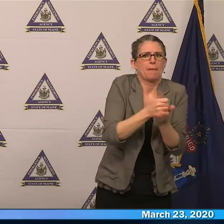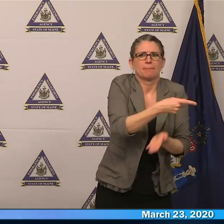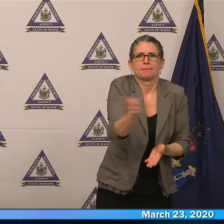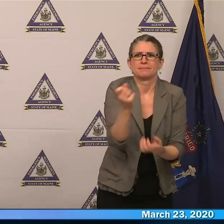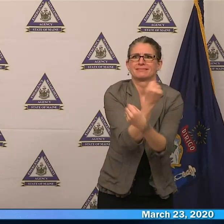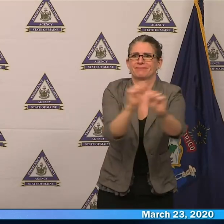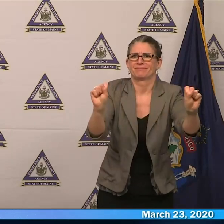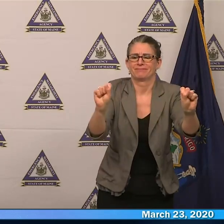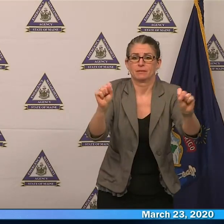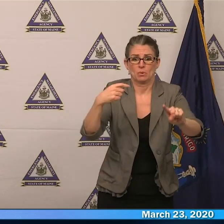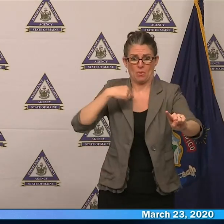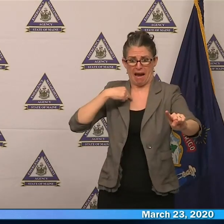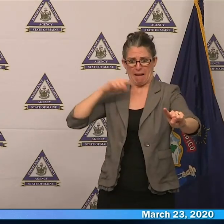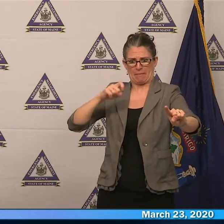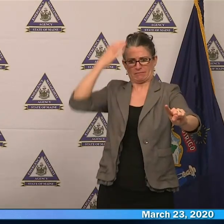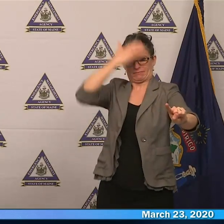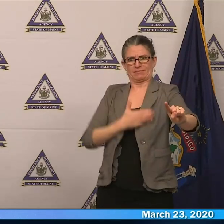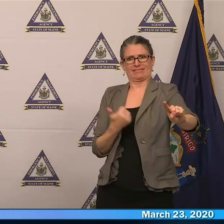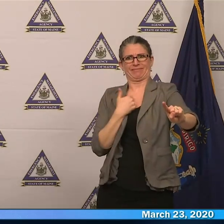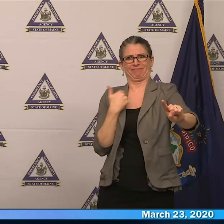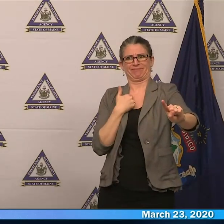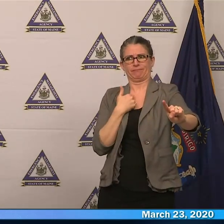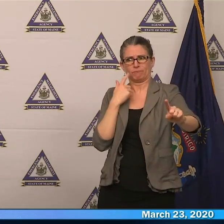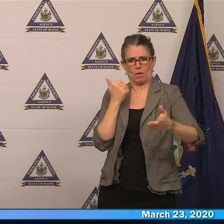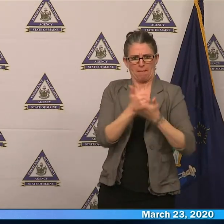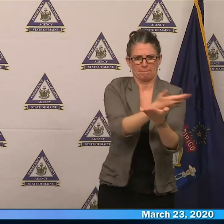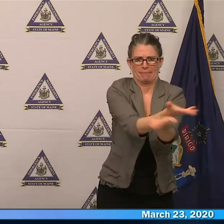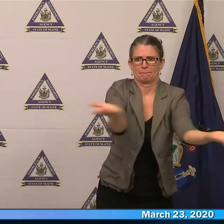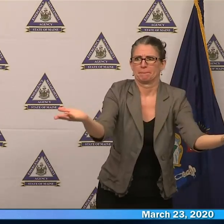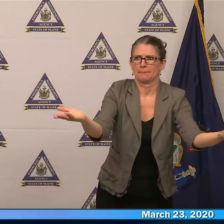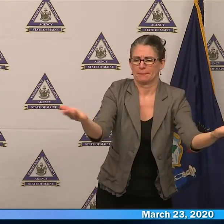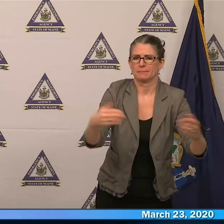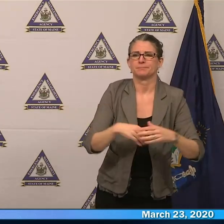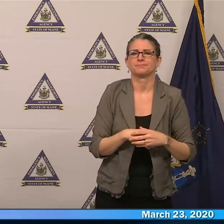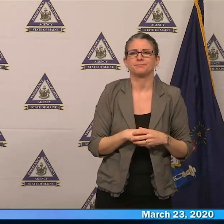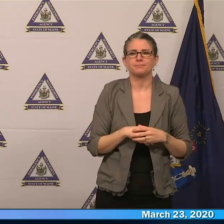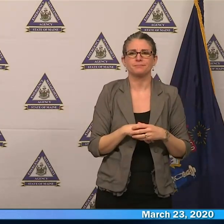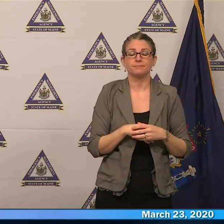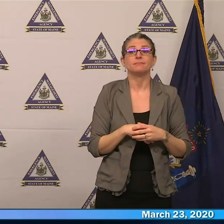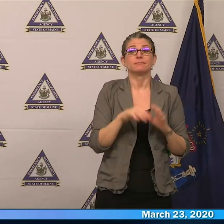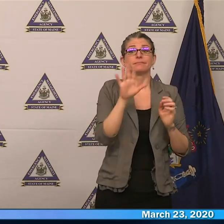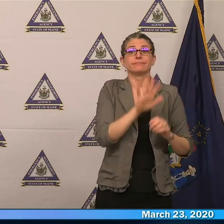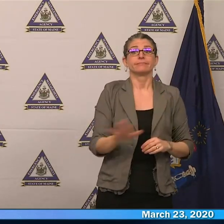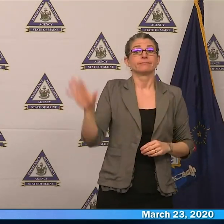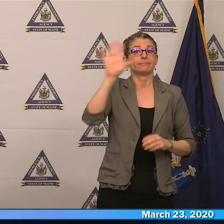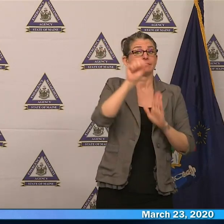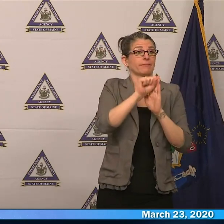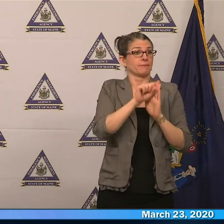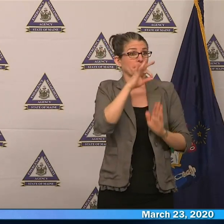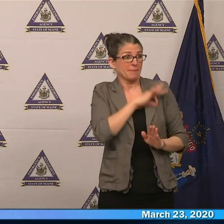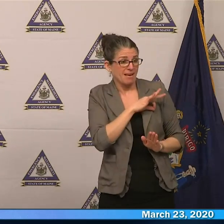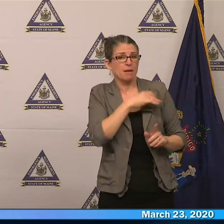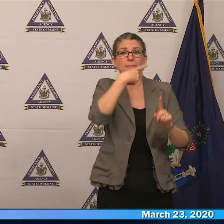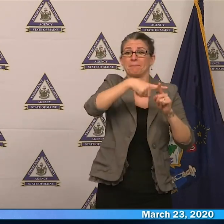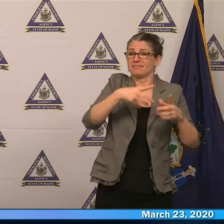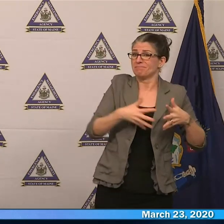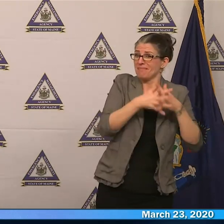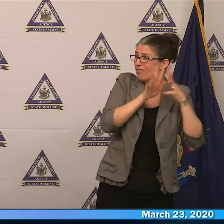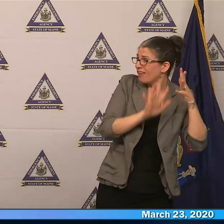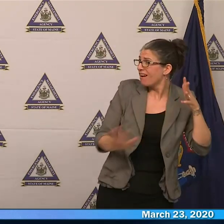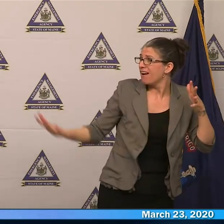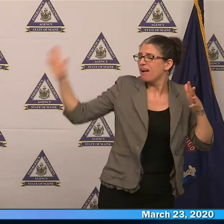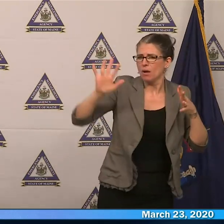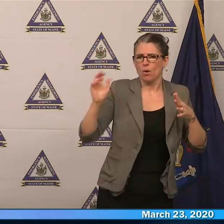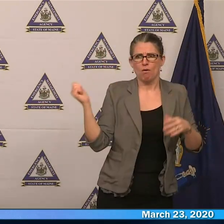safe and healthy. There has been, in Maine and elsewhere, concerns about the availability of